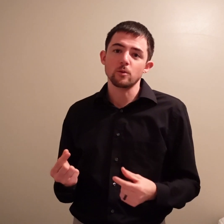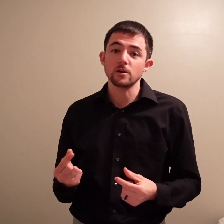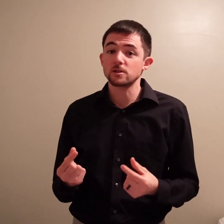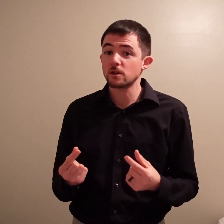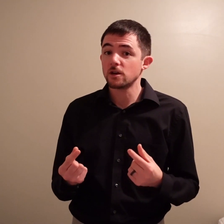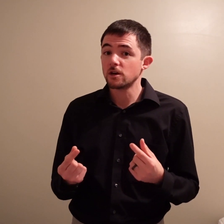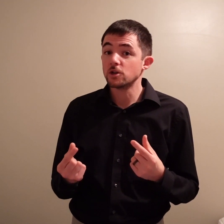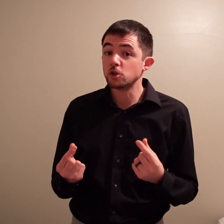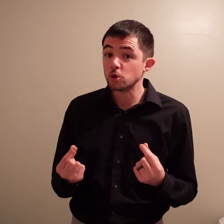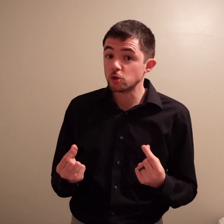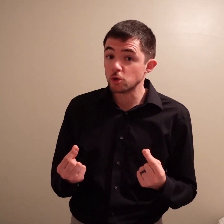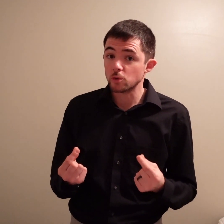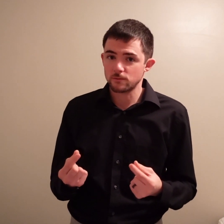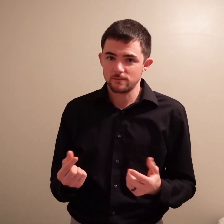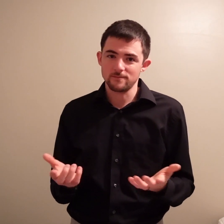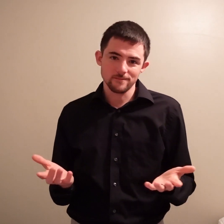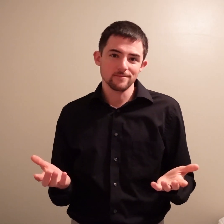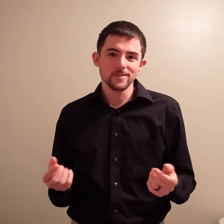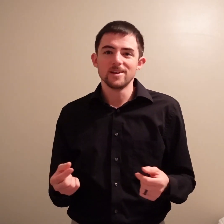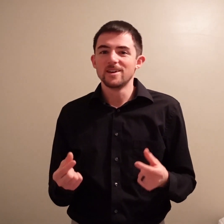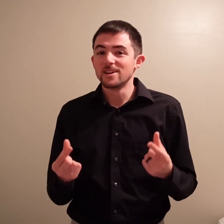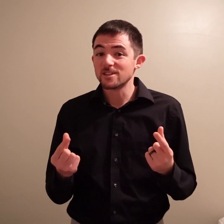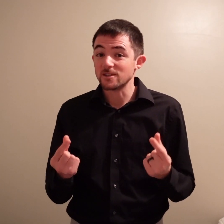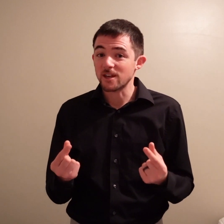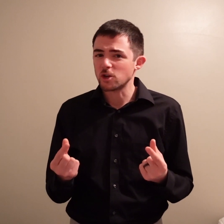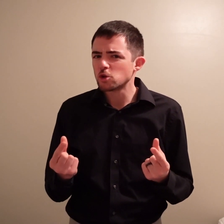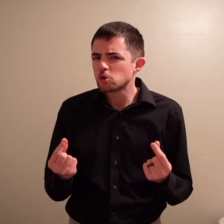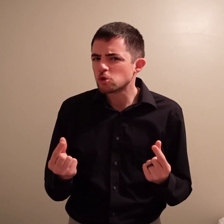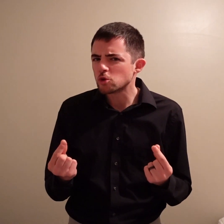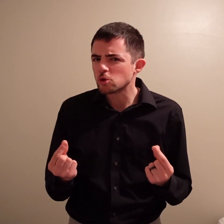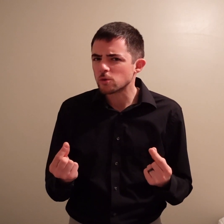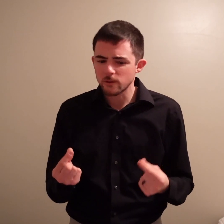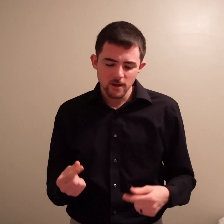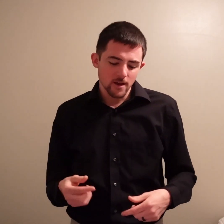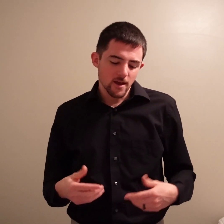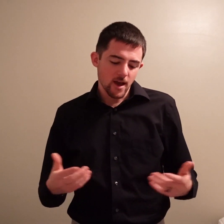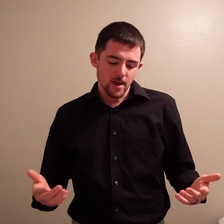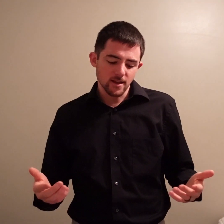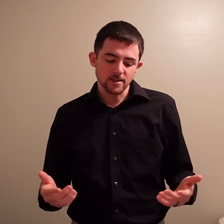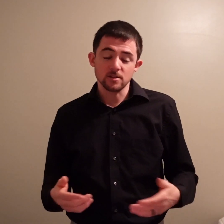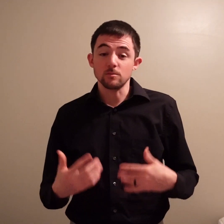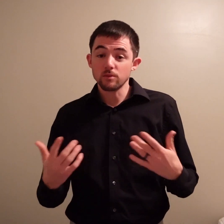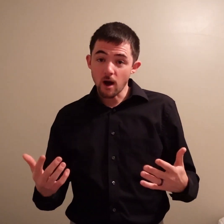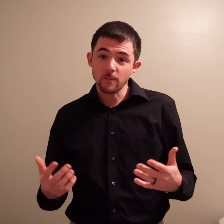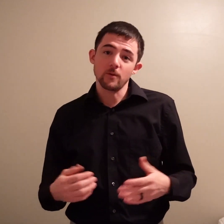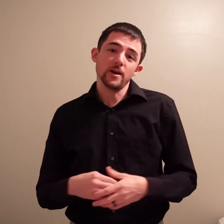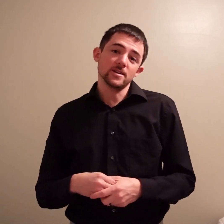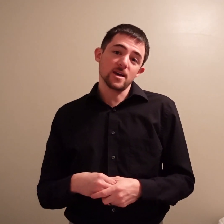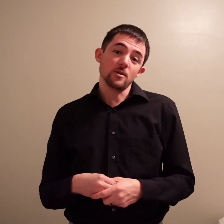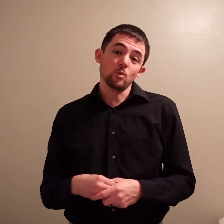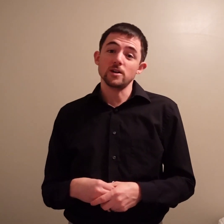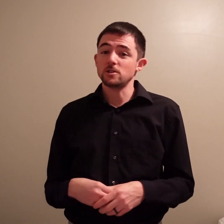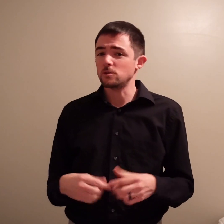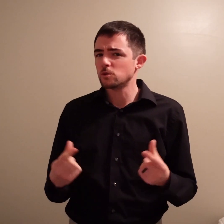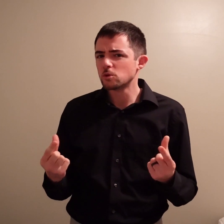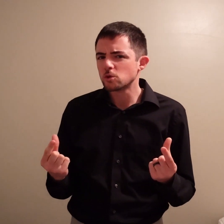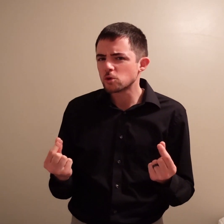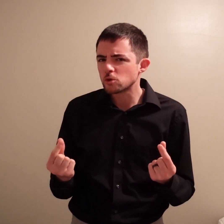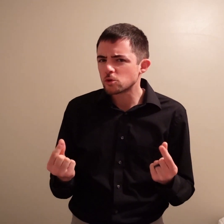words do. So you say do. And that's the proper way to sign what do.